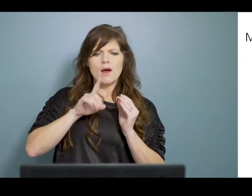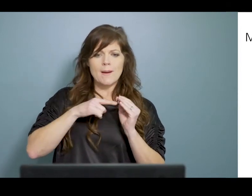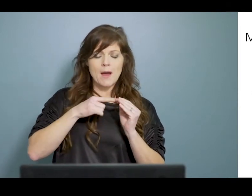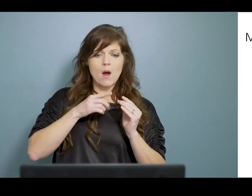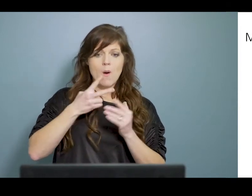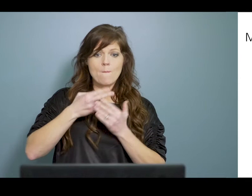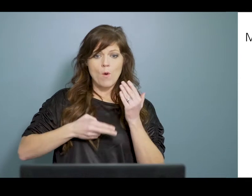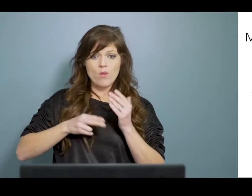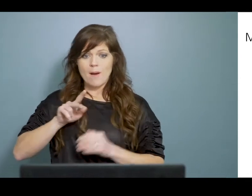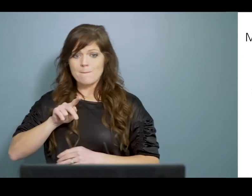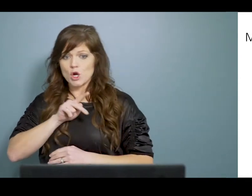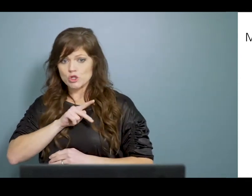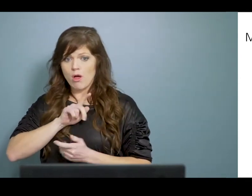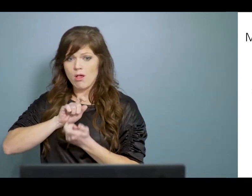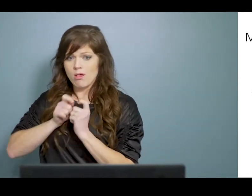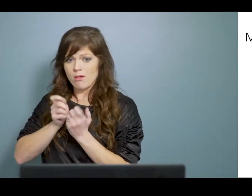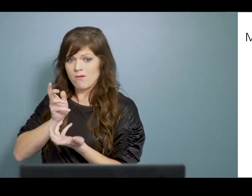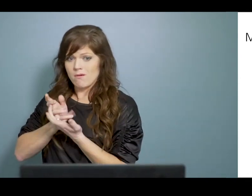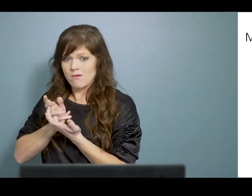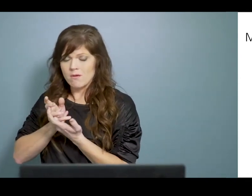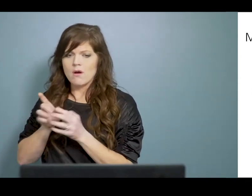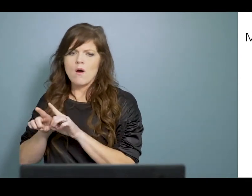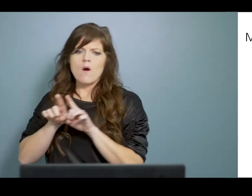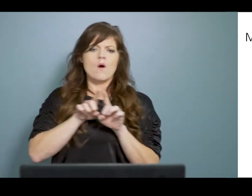a pretty predictable